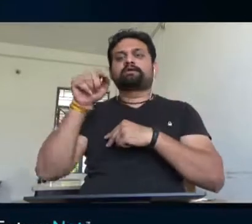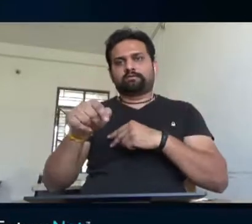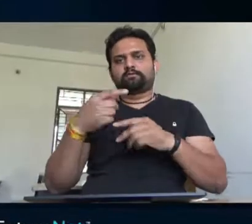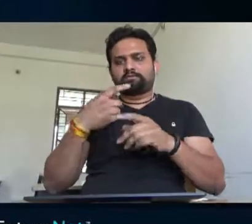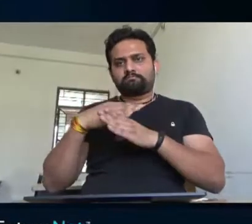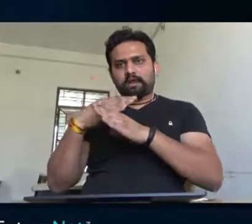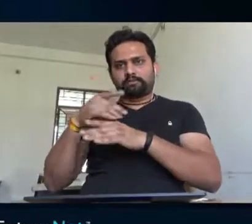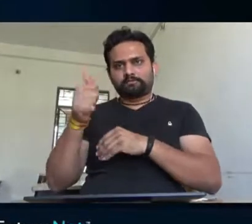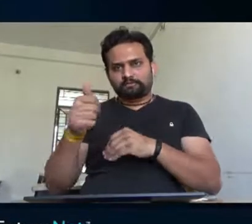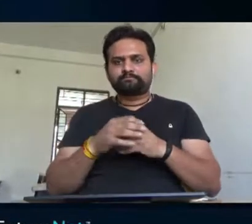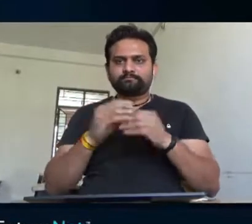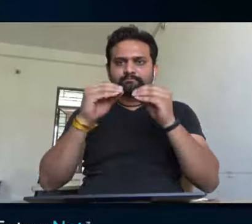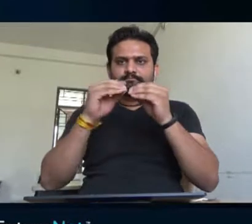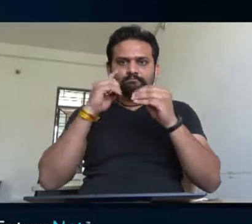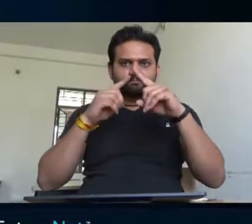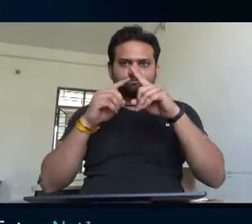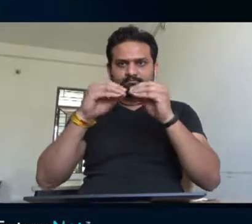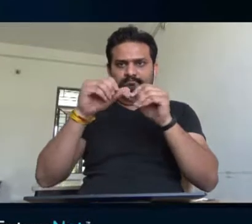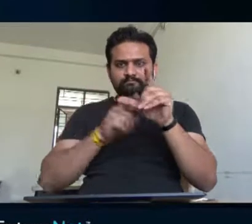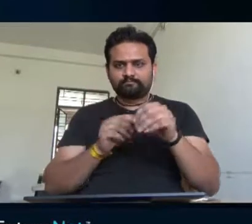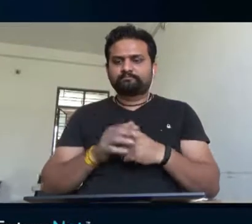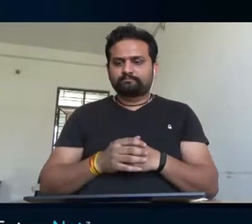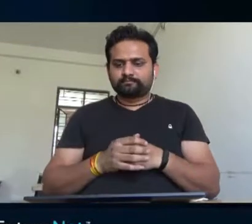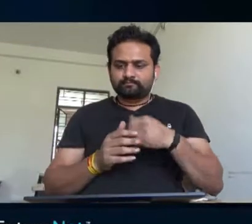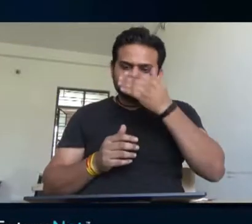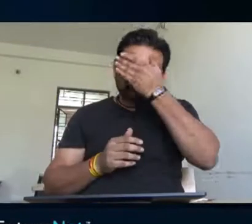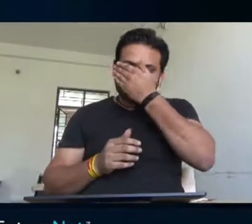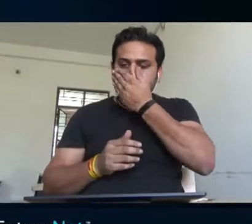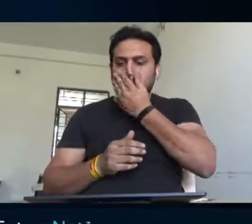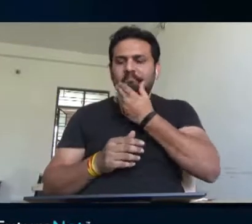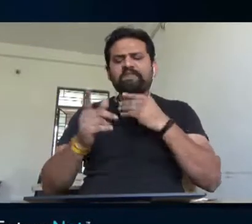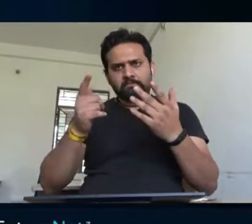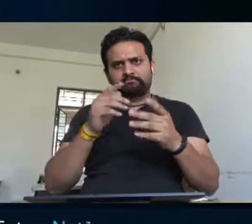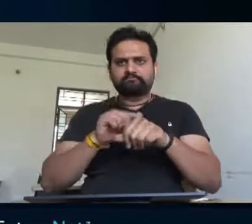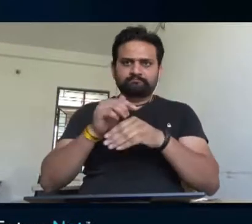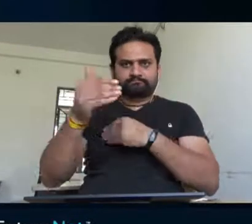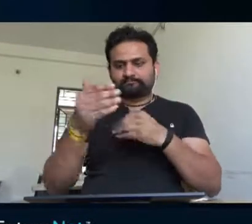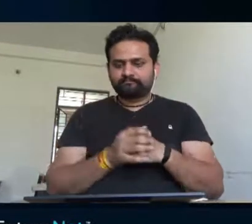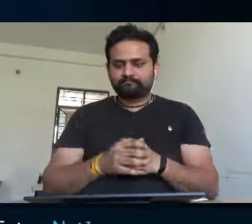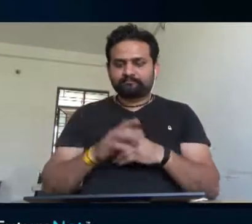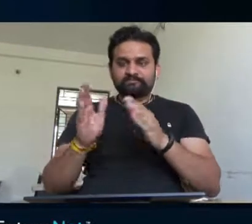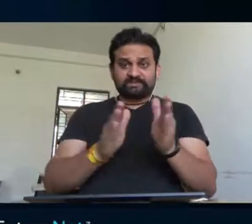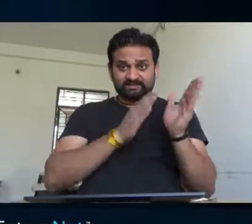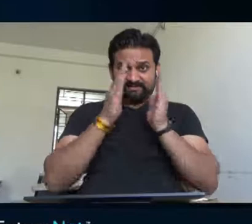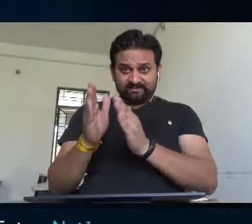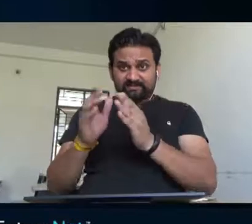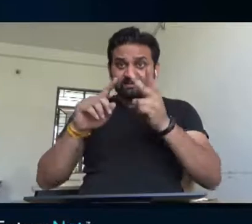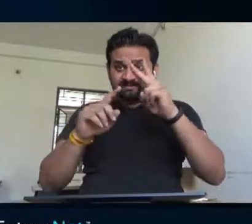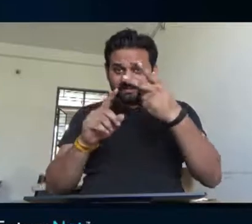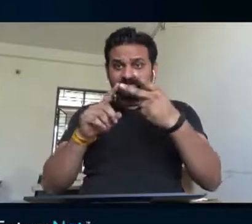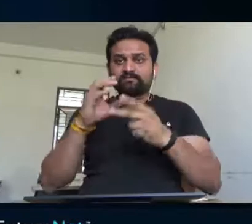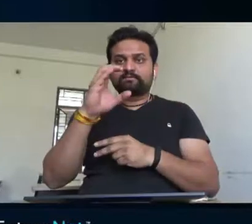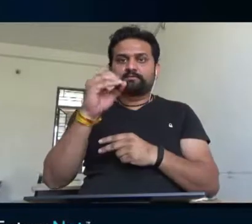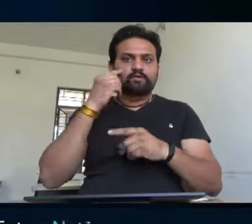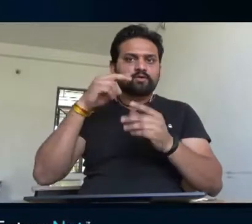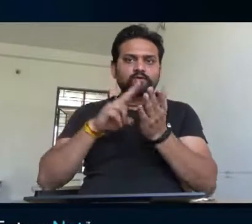FutureNet, we love them. That means we will be online in BitPay, but not overnight. CoinDeal is the next company